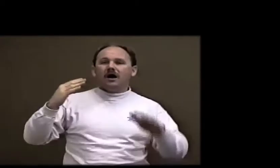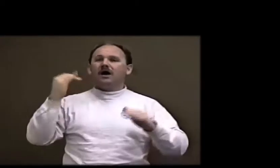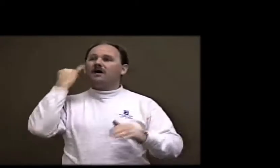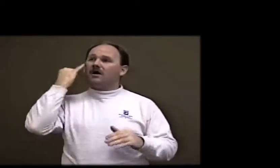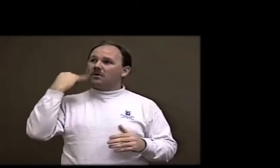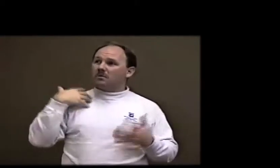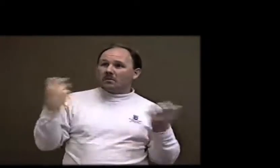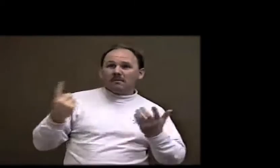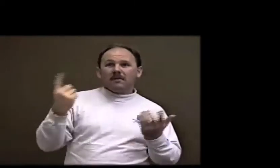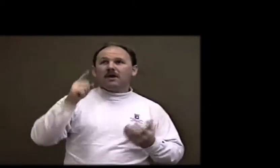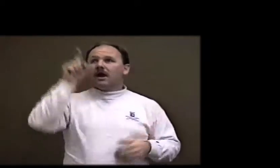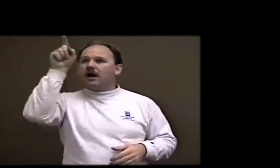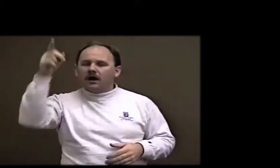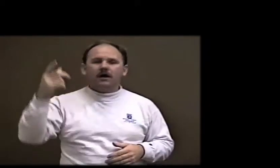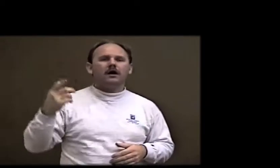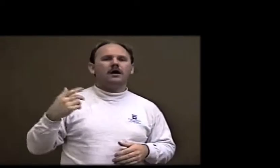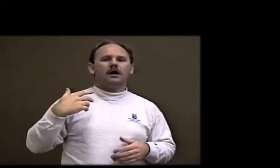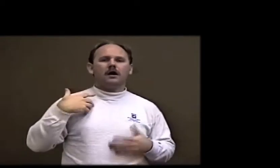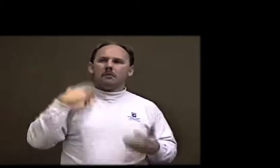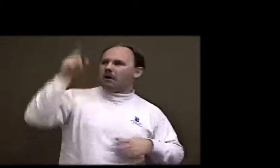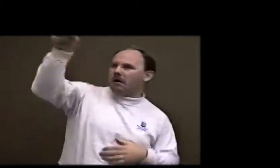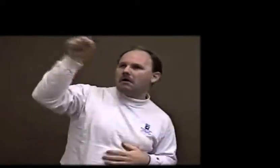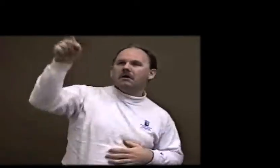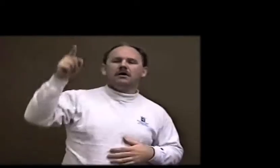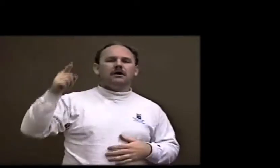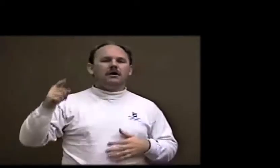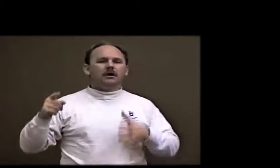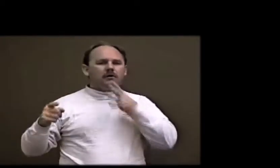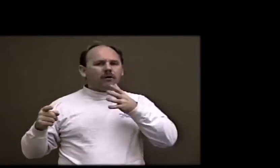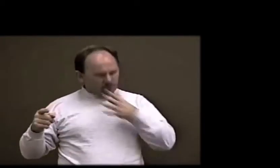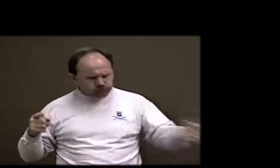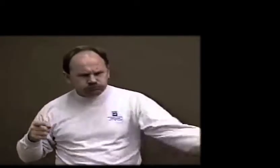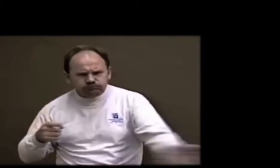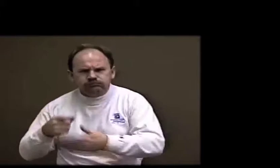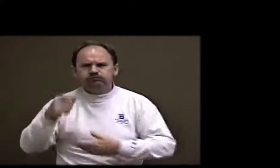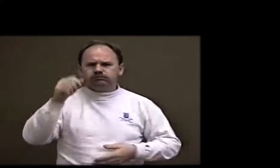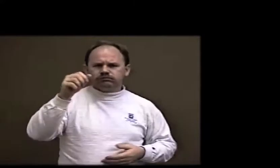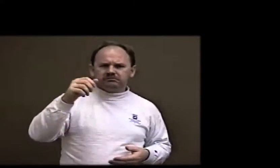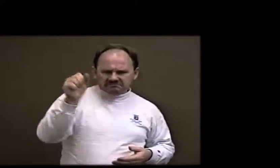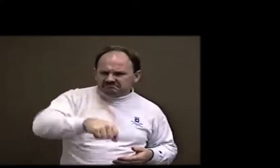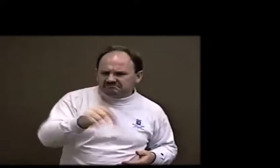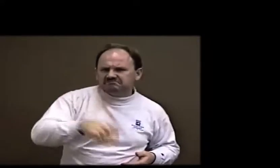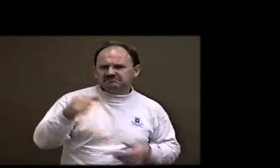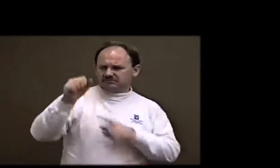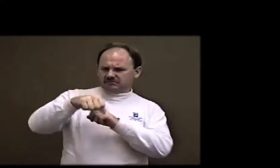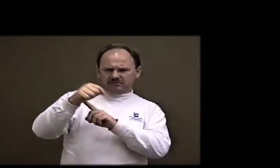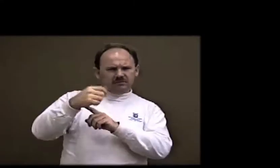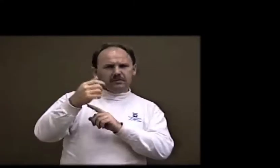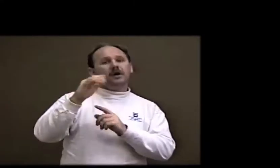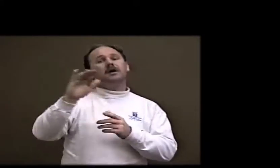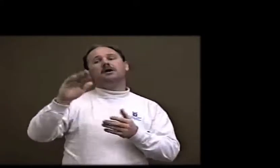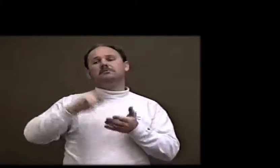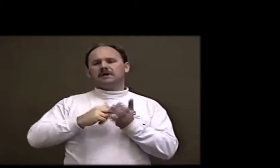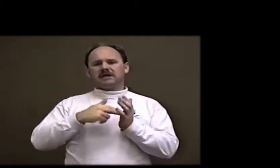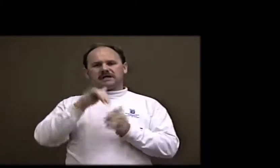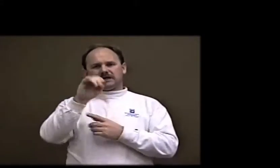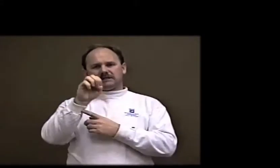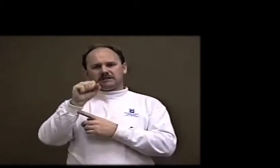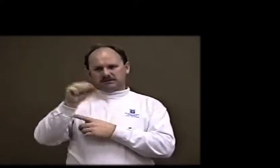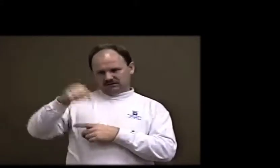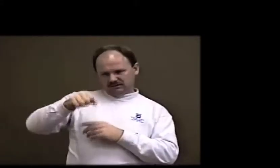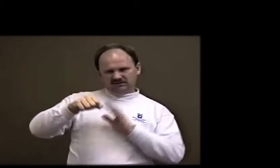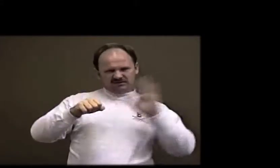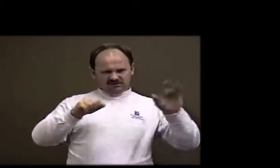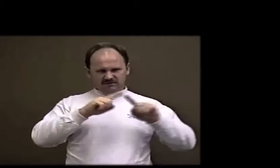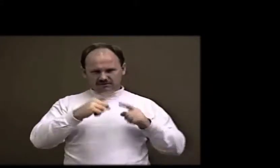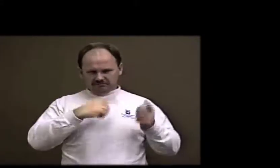learning how to switch between the two languages. Growing up, when I wanted something, I would point to ask permission. My